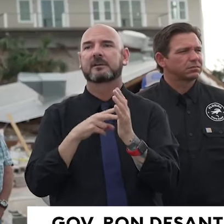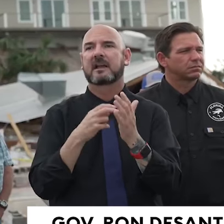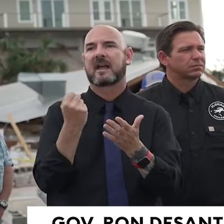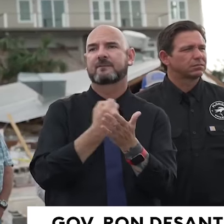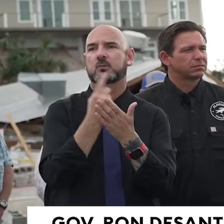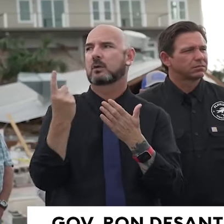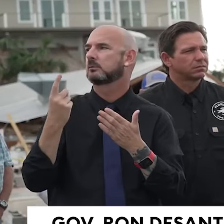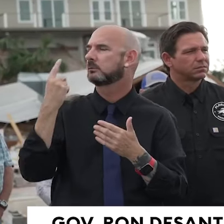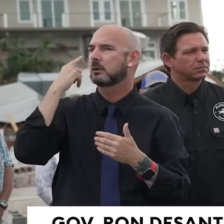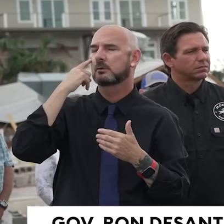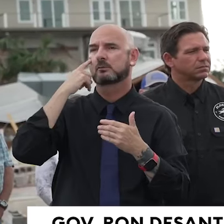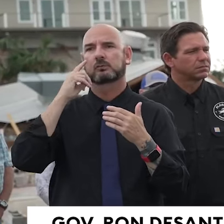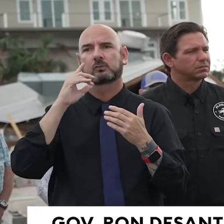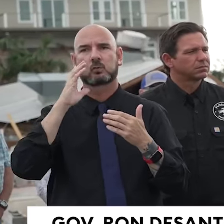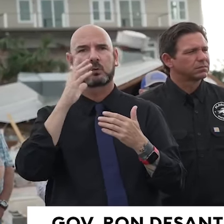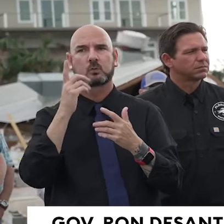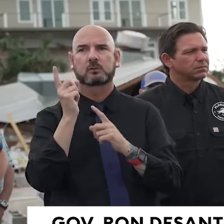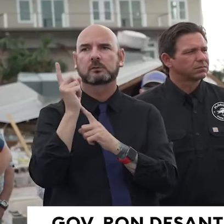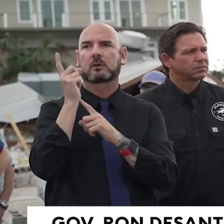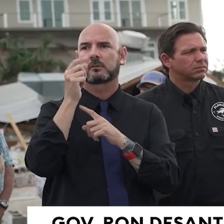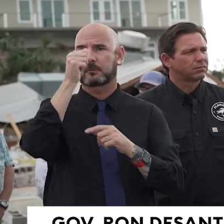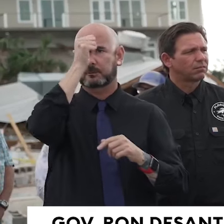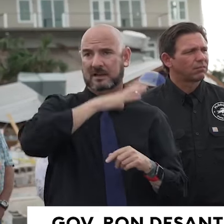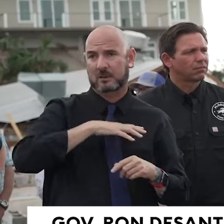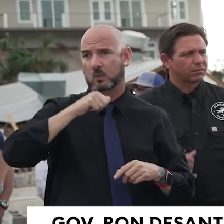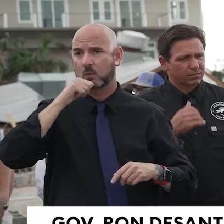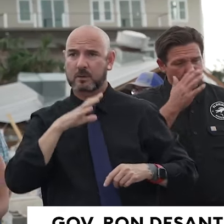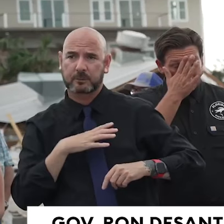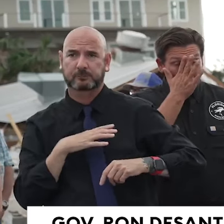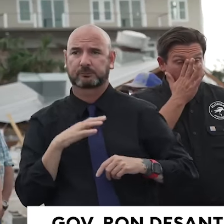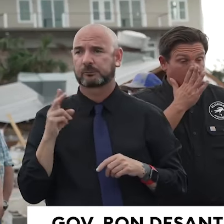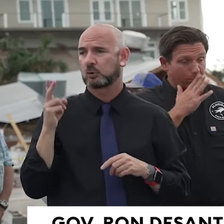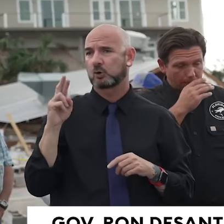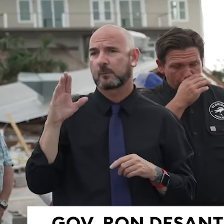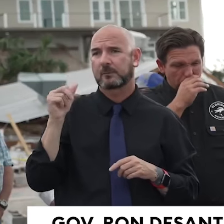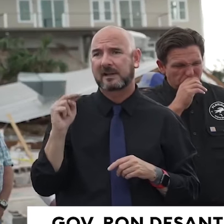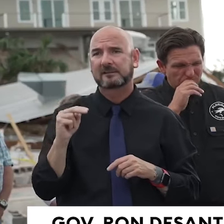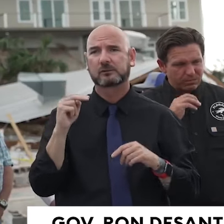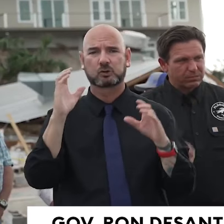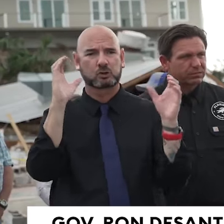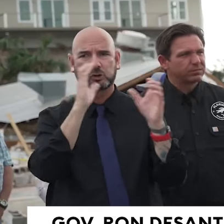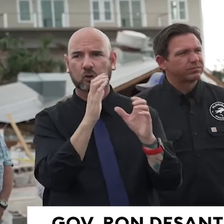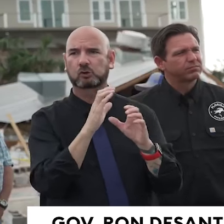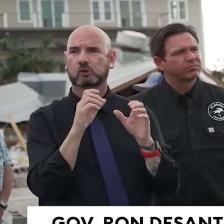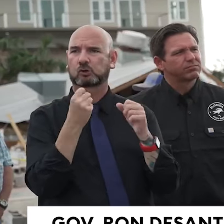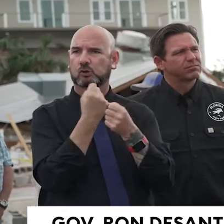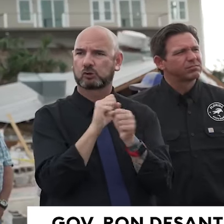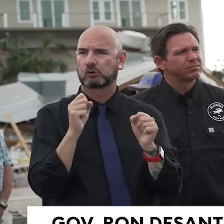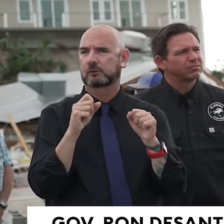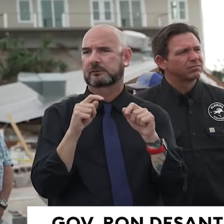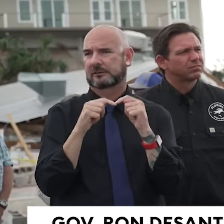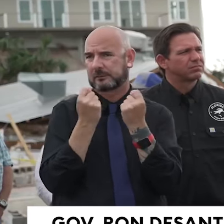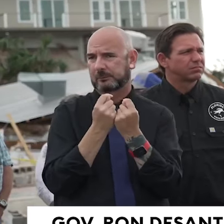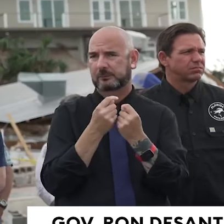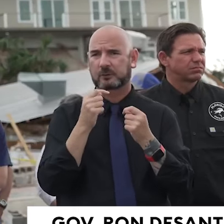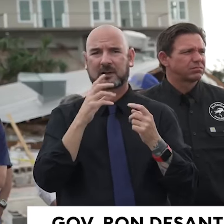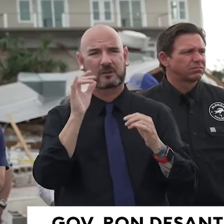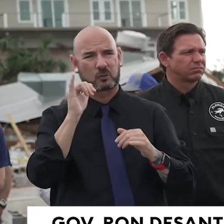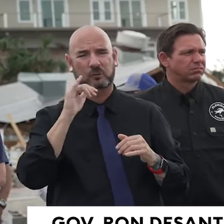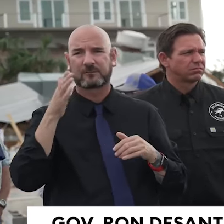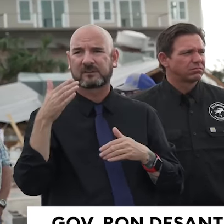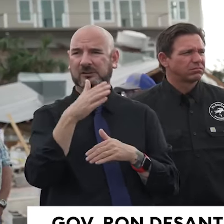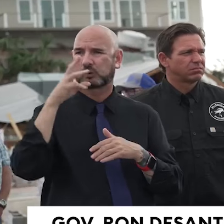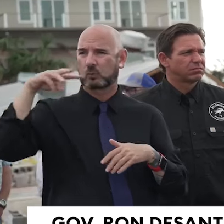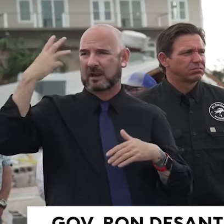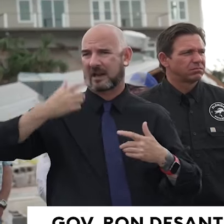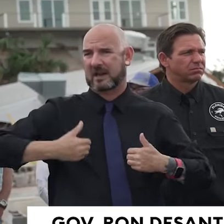second, to the men and women, the urban search and rescue teams, but also Florida Fish and Wildlife Special Operations, as well as district personnel, the Florida